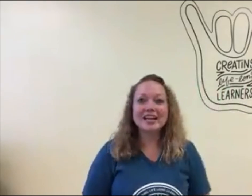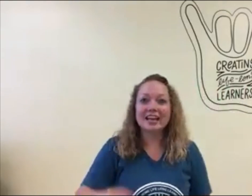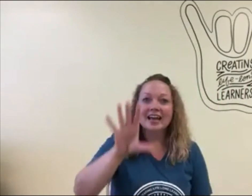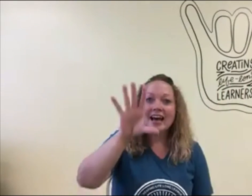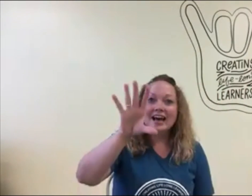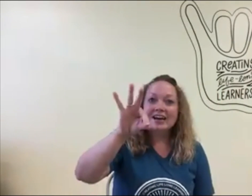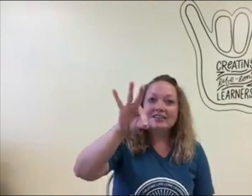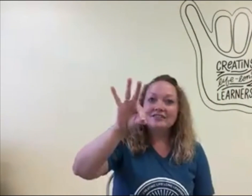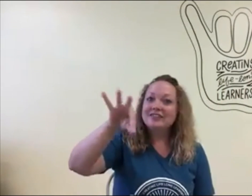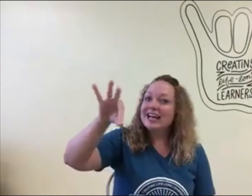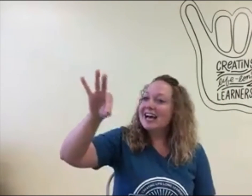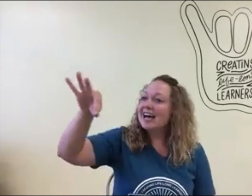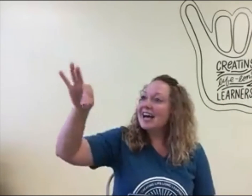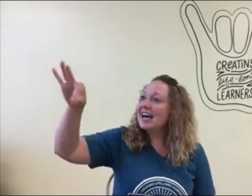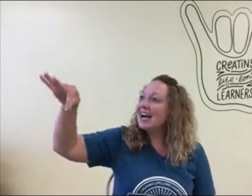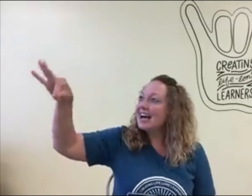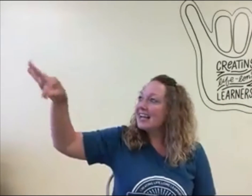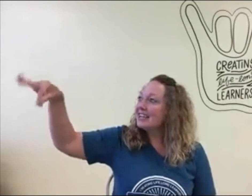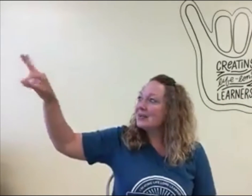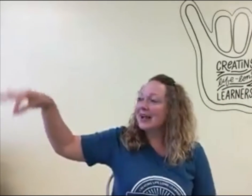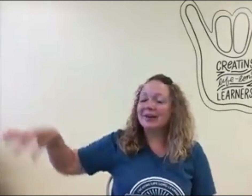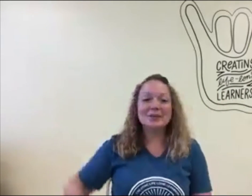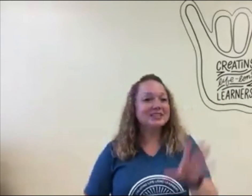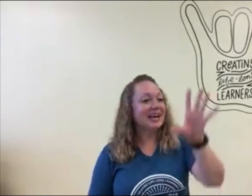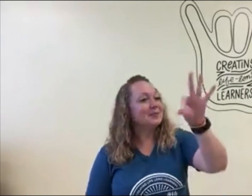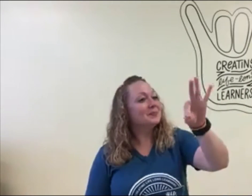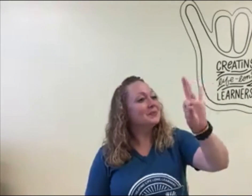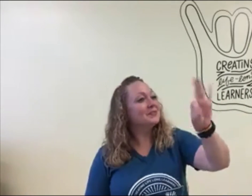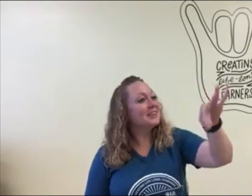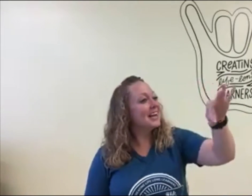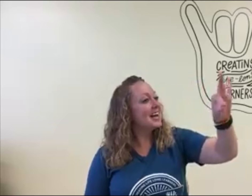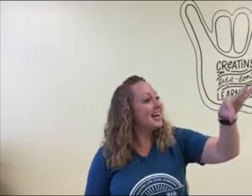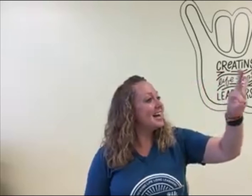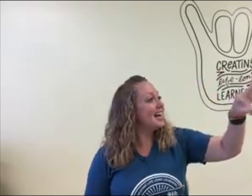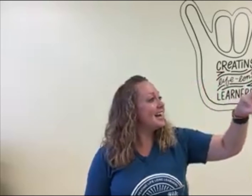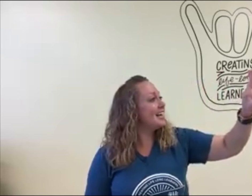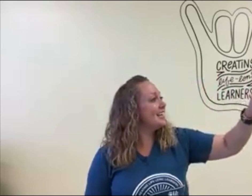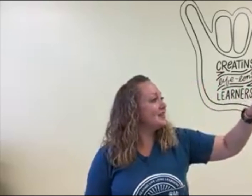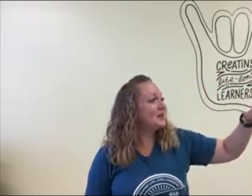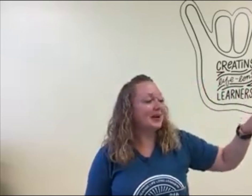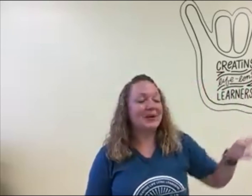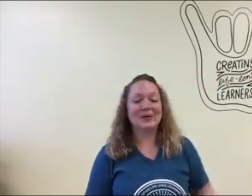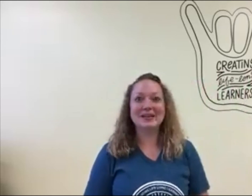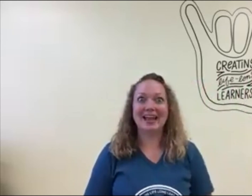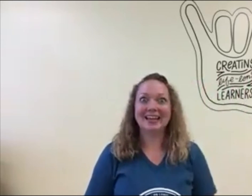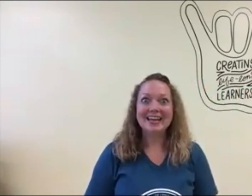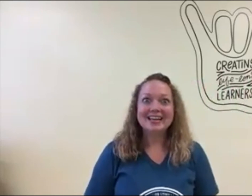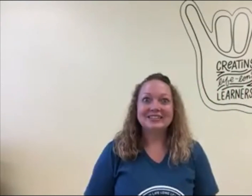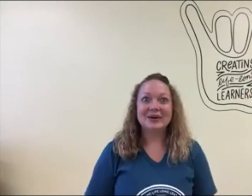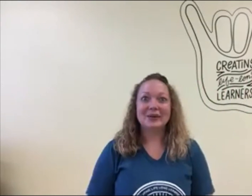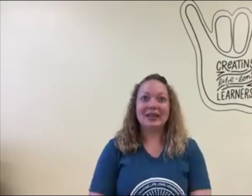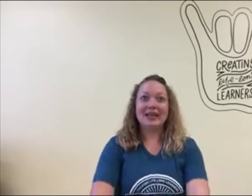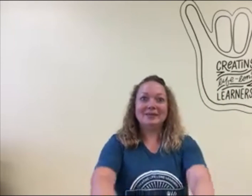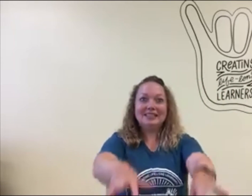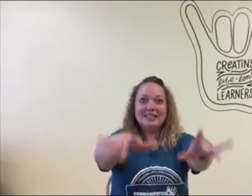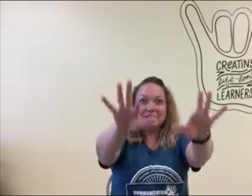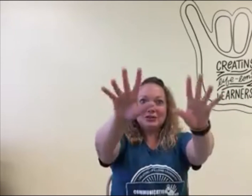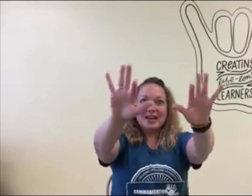again. Fly it away. One more time. Fly it away. Okay. So let me see your two